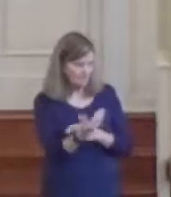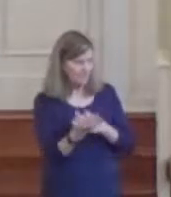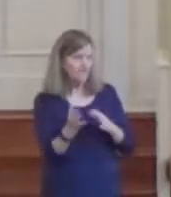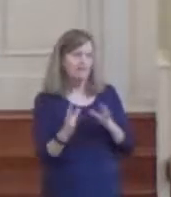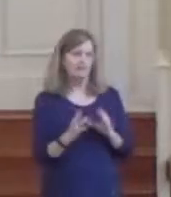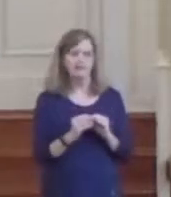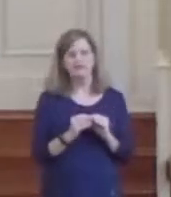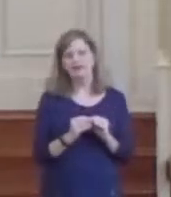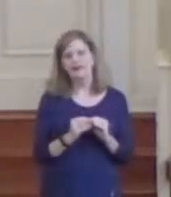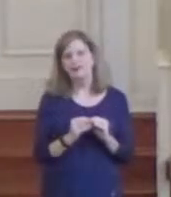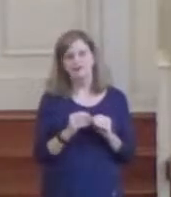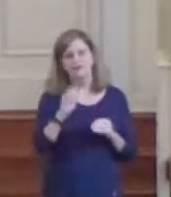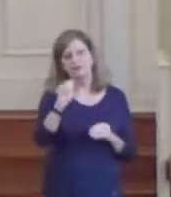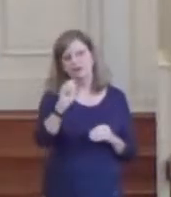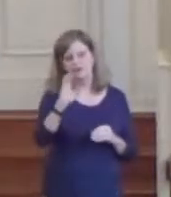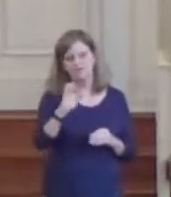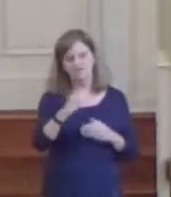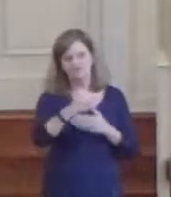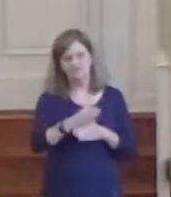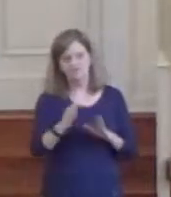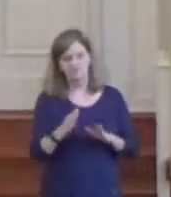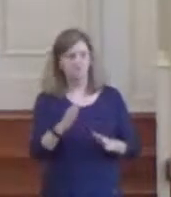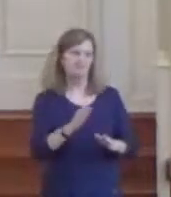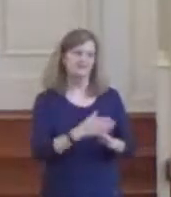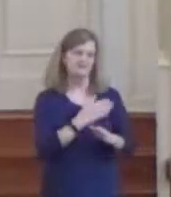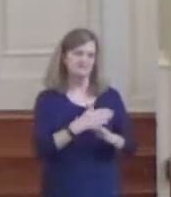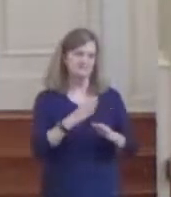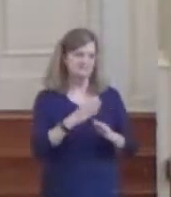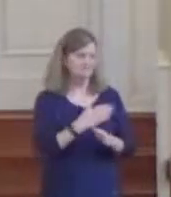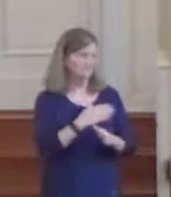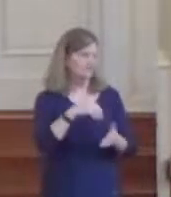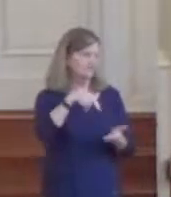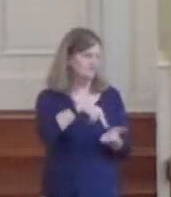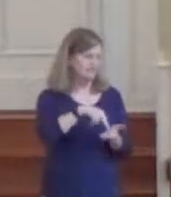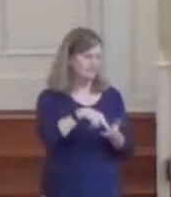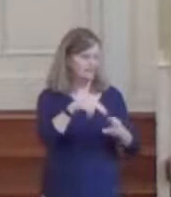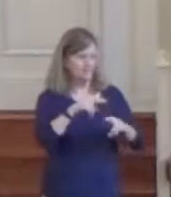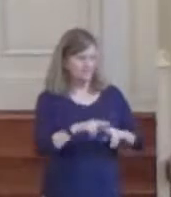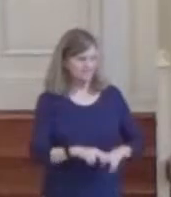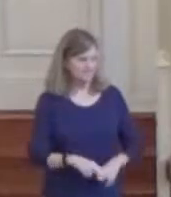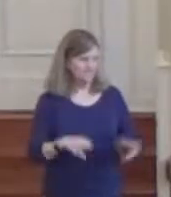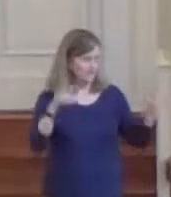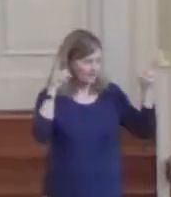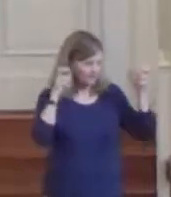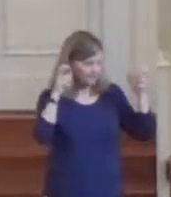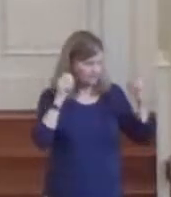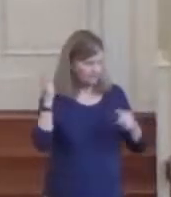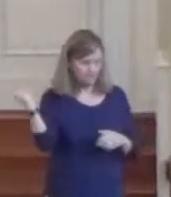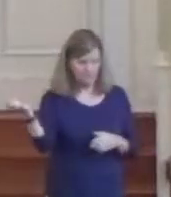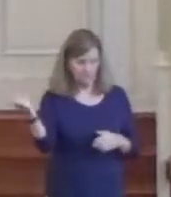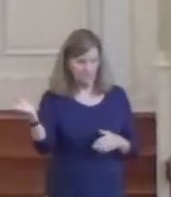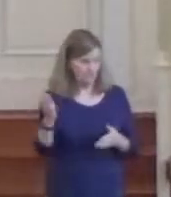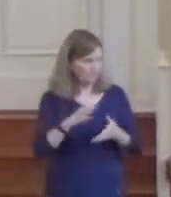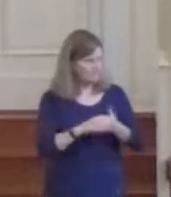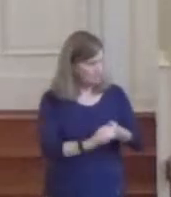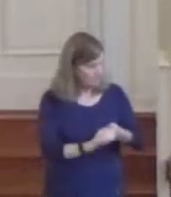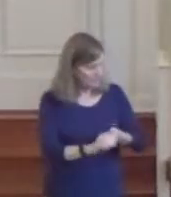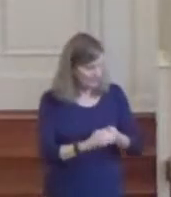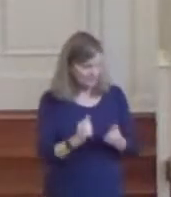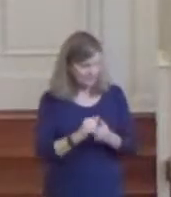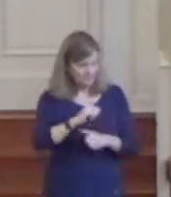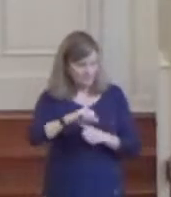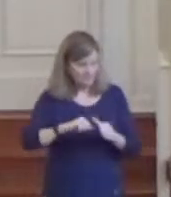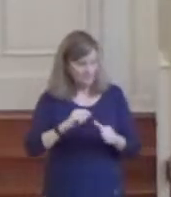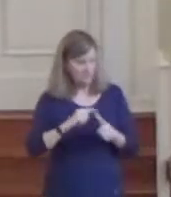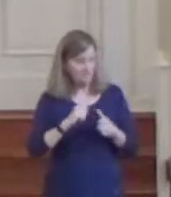a comfortable air-conditioned room, and to sing songs, to stand up, to sit down, to listen to a sermon, to shake hands with one another, and then